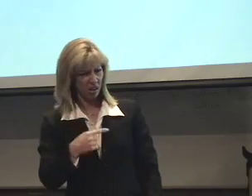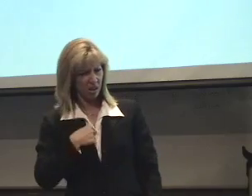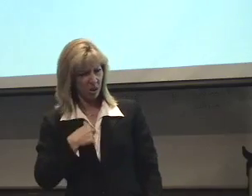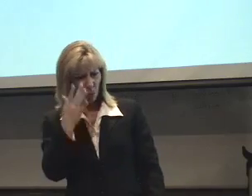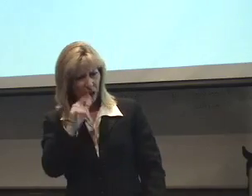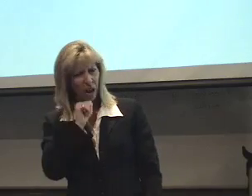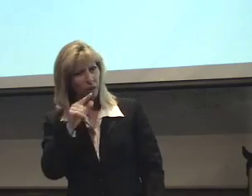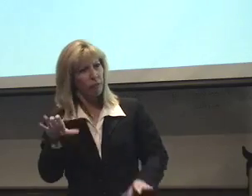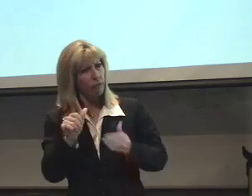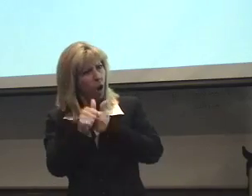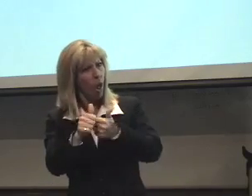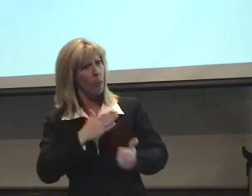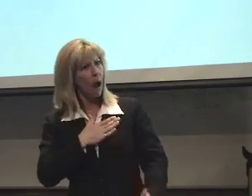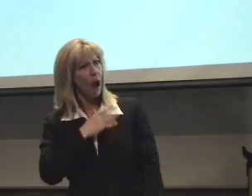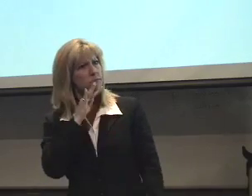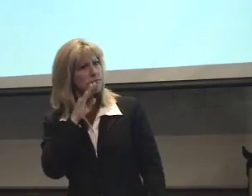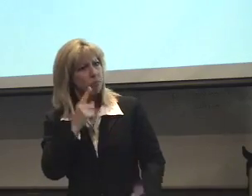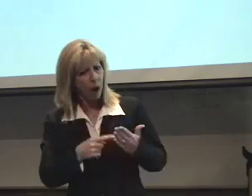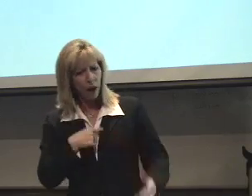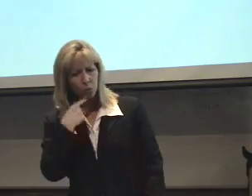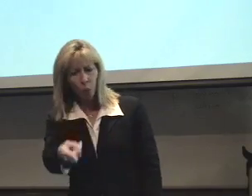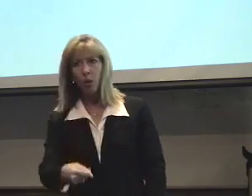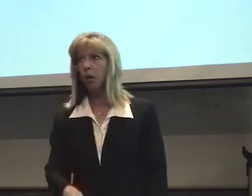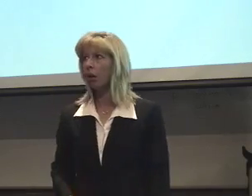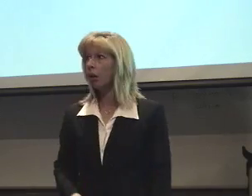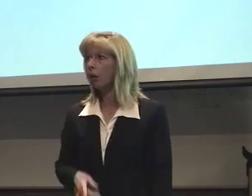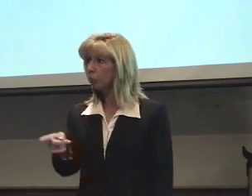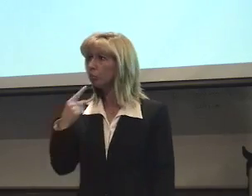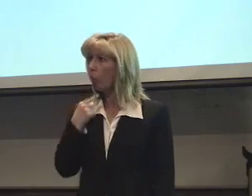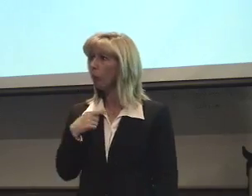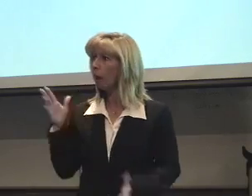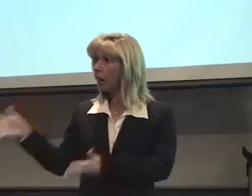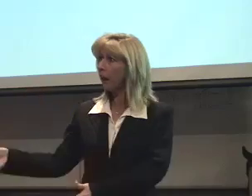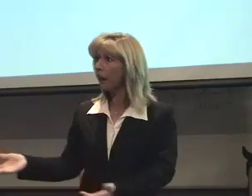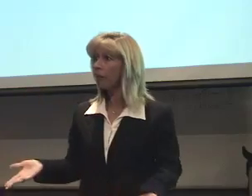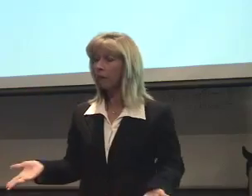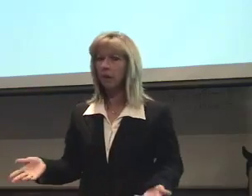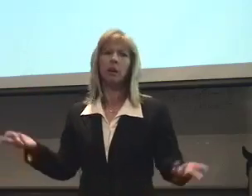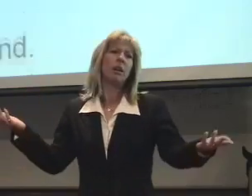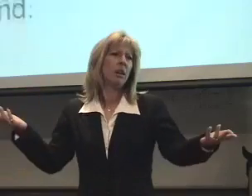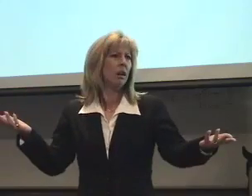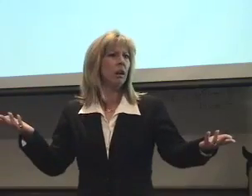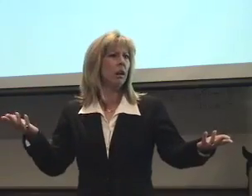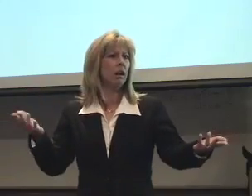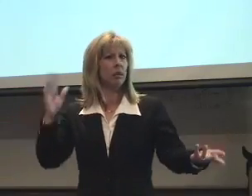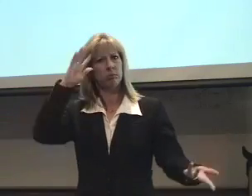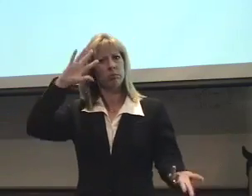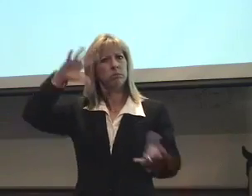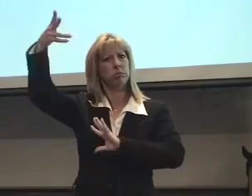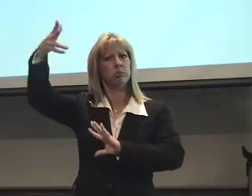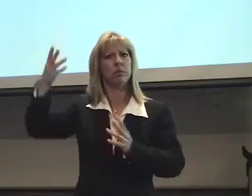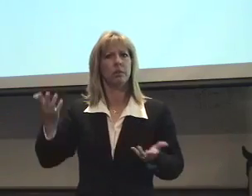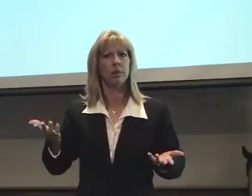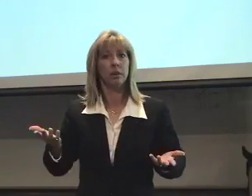do? You told me to leave them. It's crazy. Make up your mind.